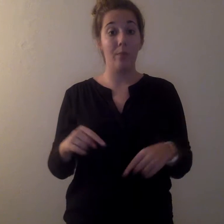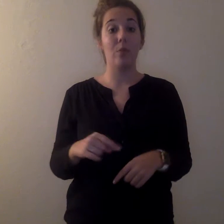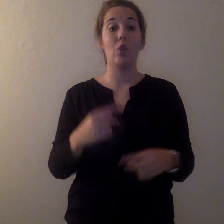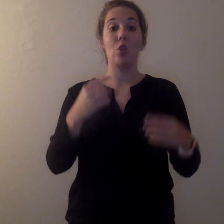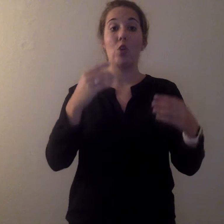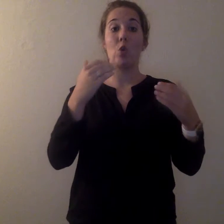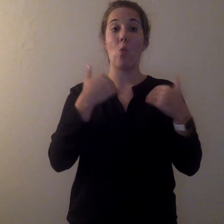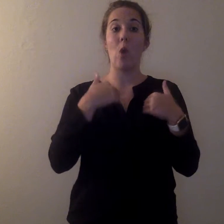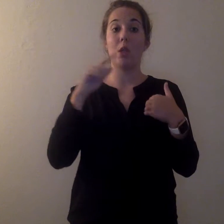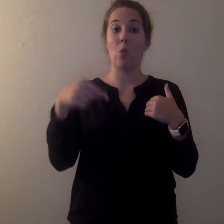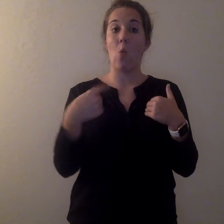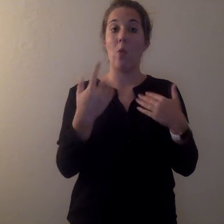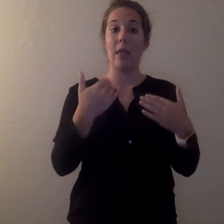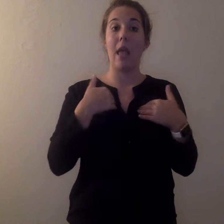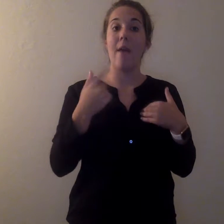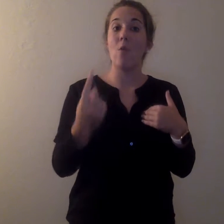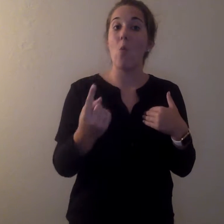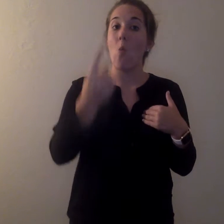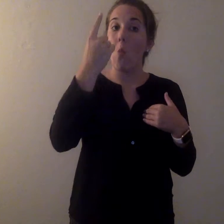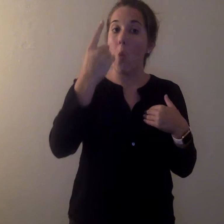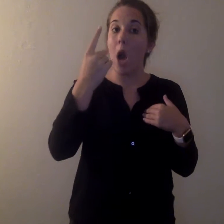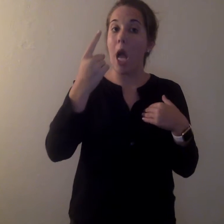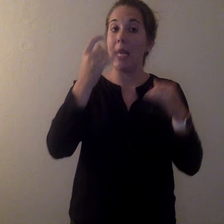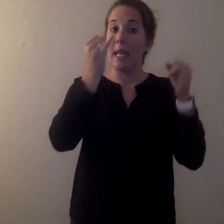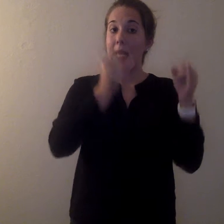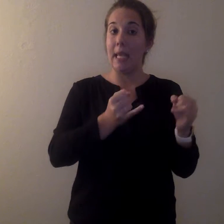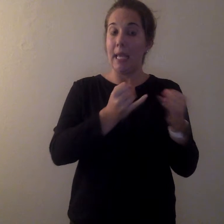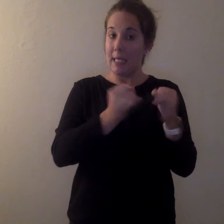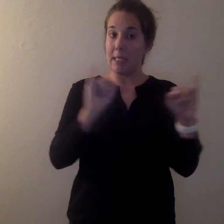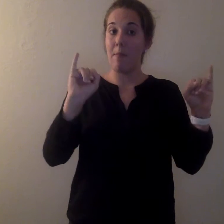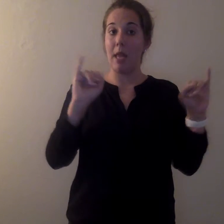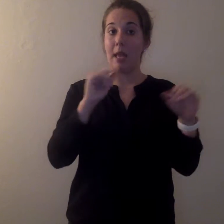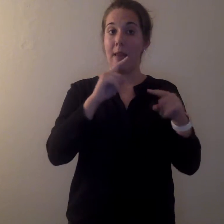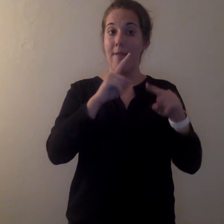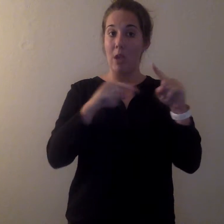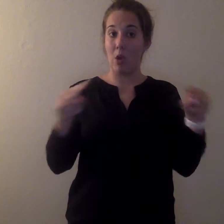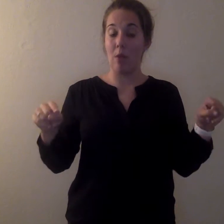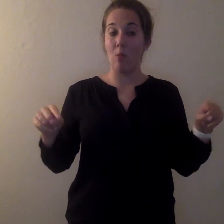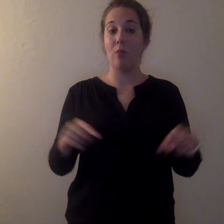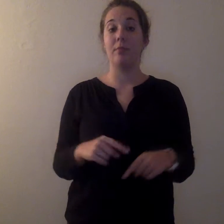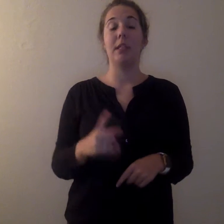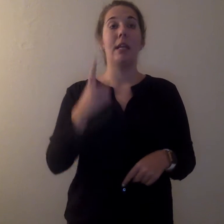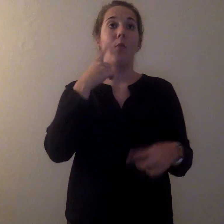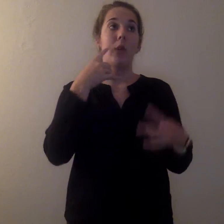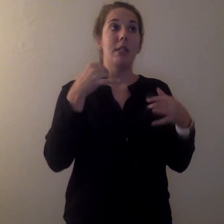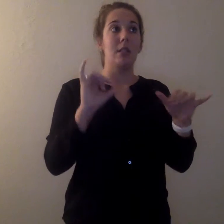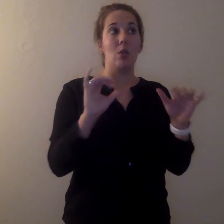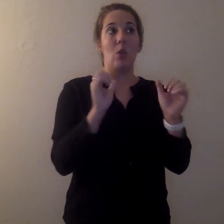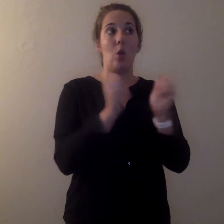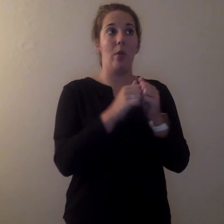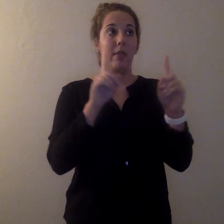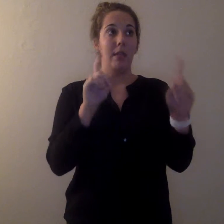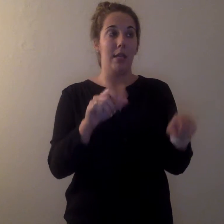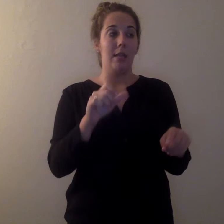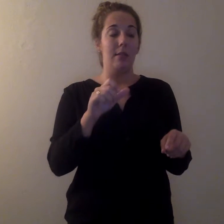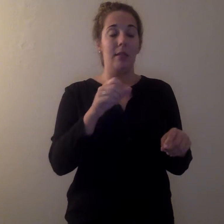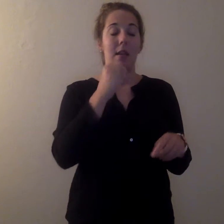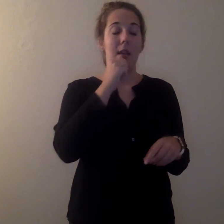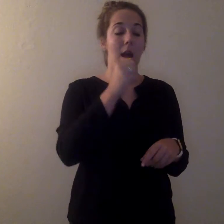variable. So if we're still going to go with the test that we're doing that not eating breakfast causes weight loss, the